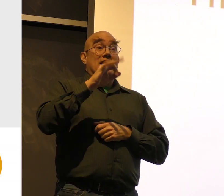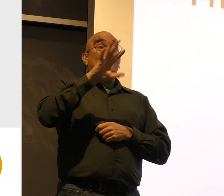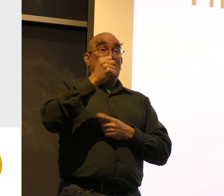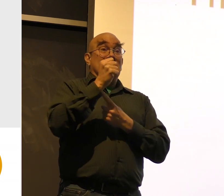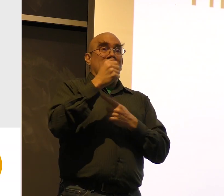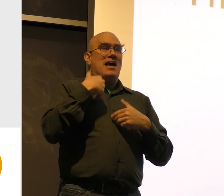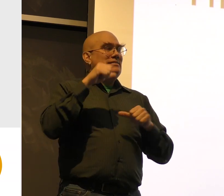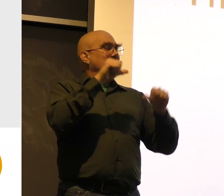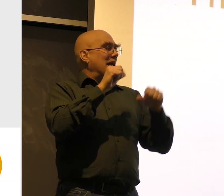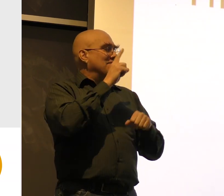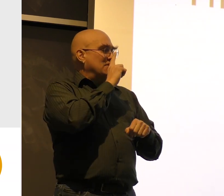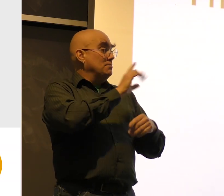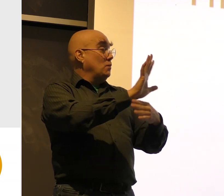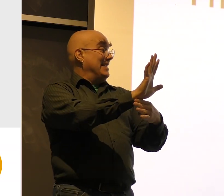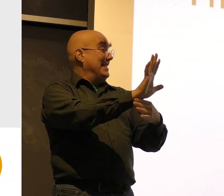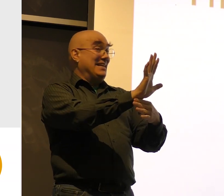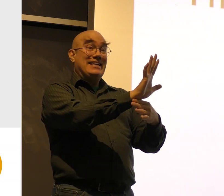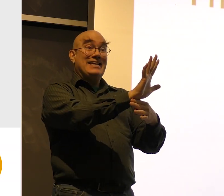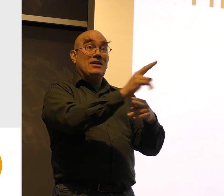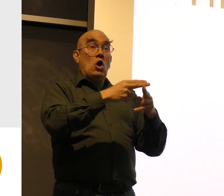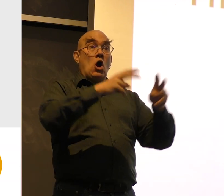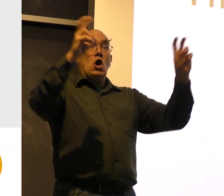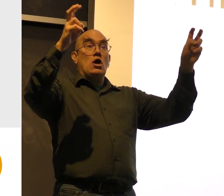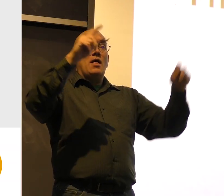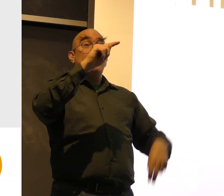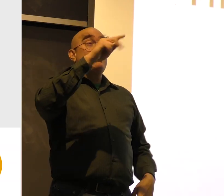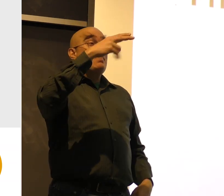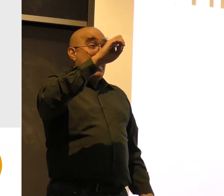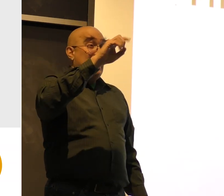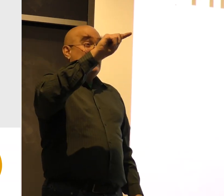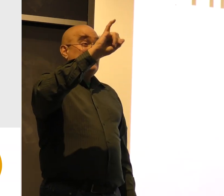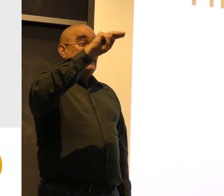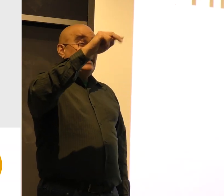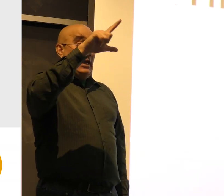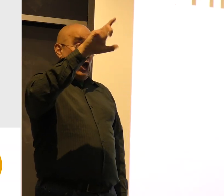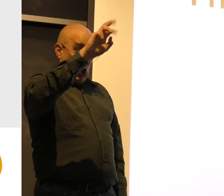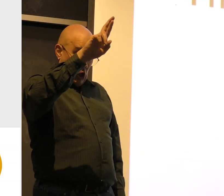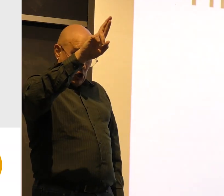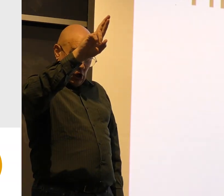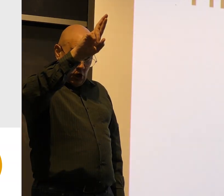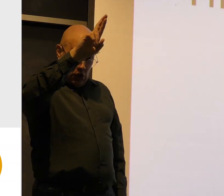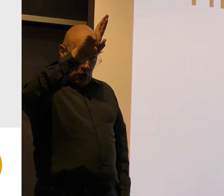remember the exact year, but somewhere in the 50s, there was a science movie that came out. It was called The